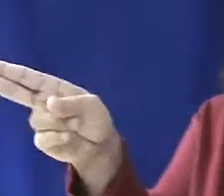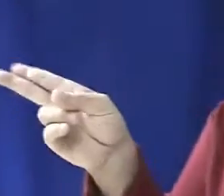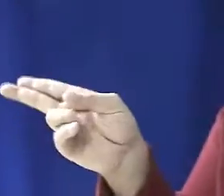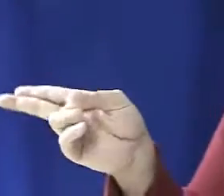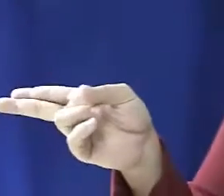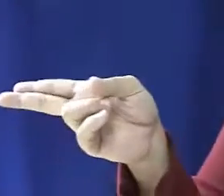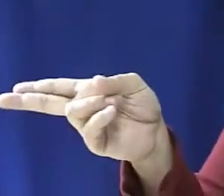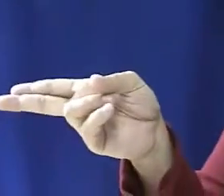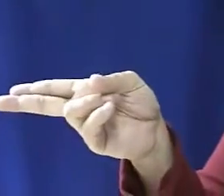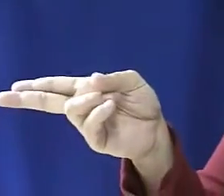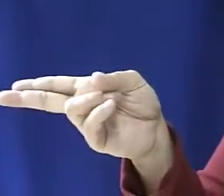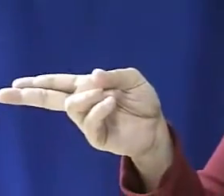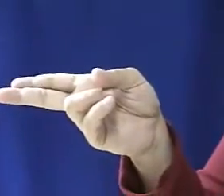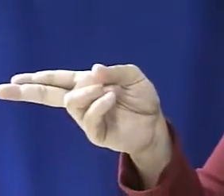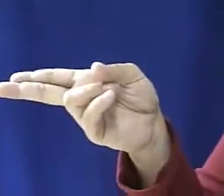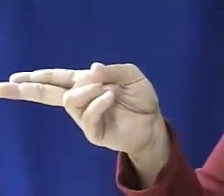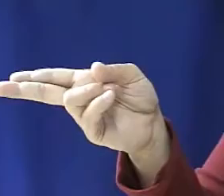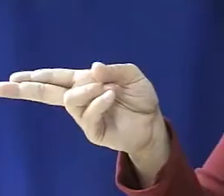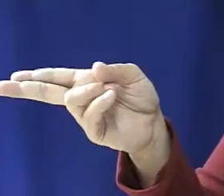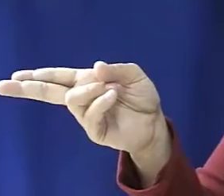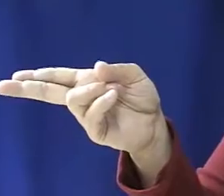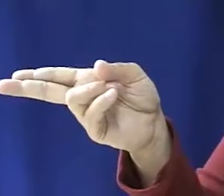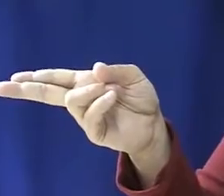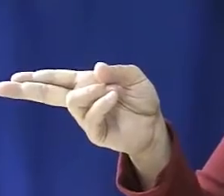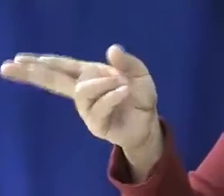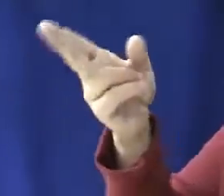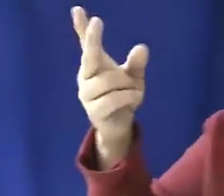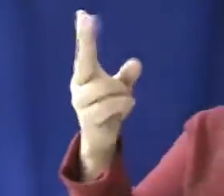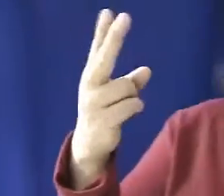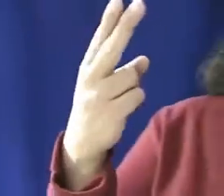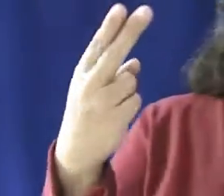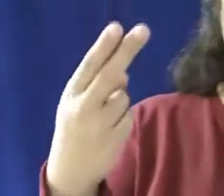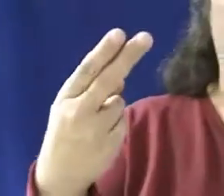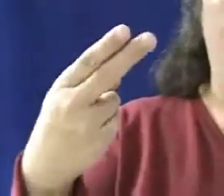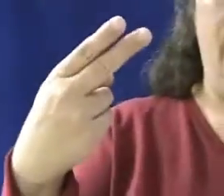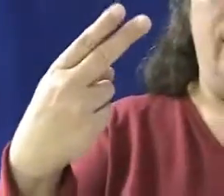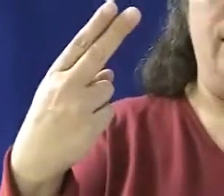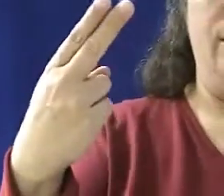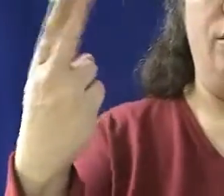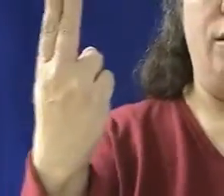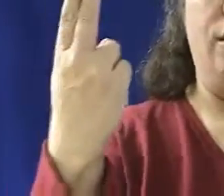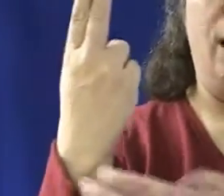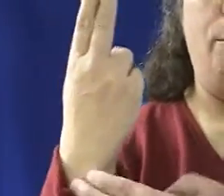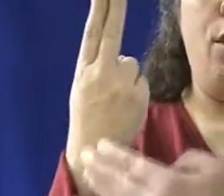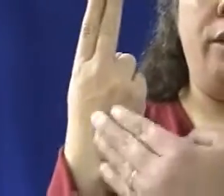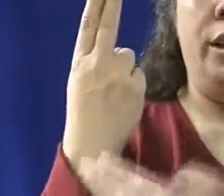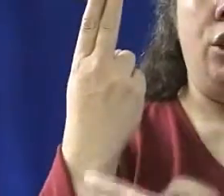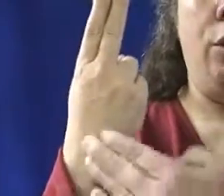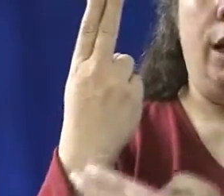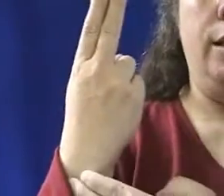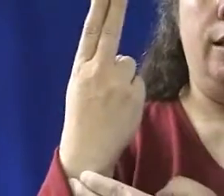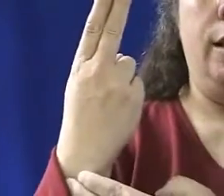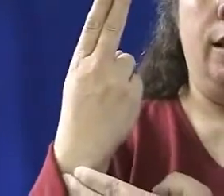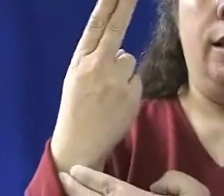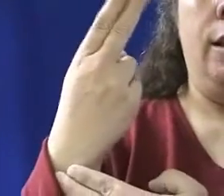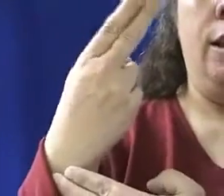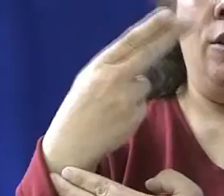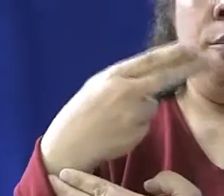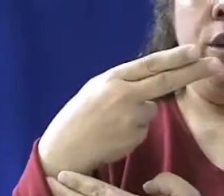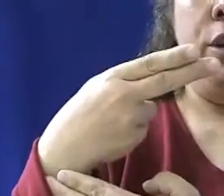like this. Okay, those both hurt. Your hand it's not perfectly straight. There's a bit of a